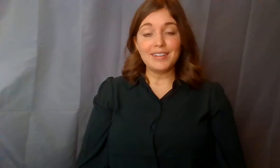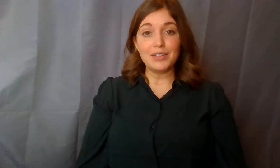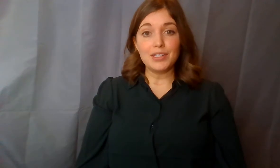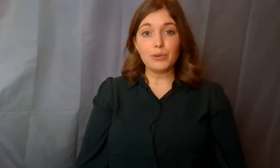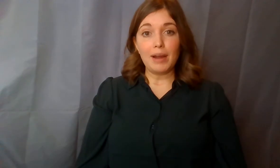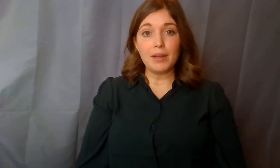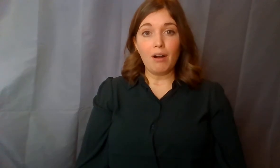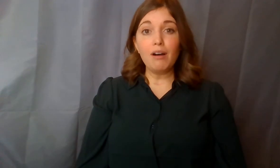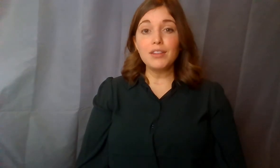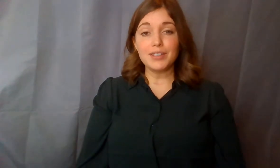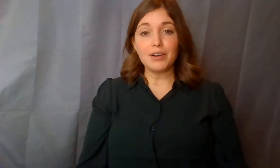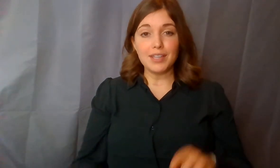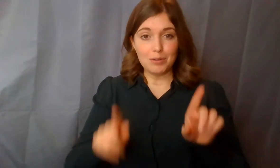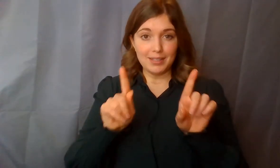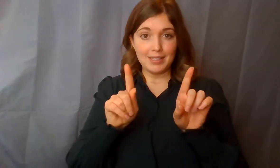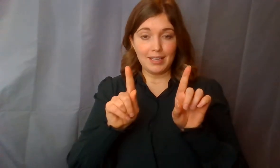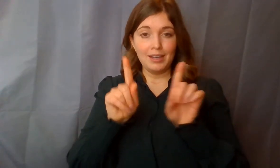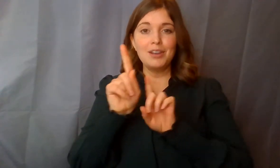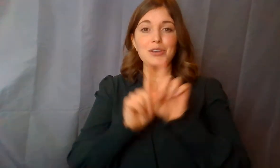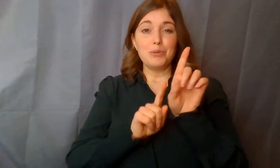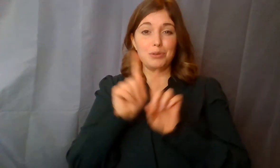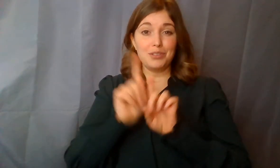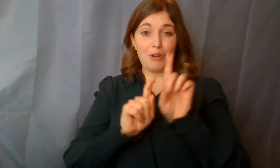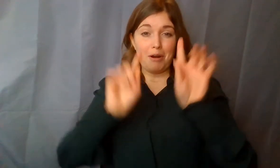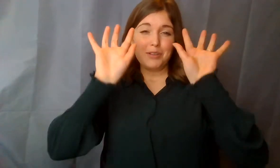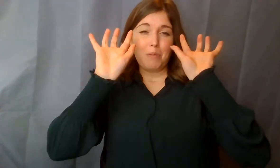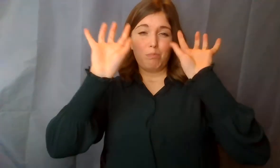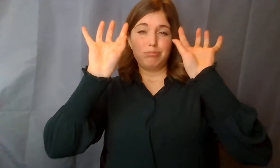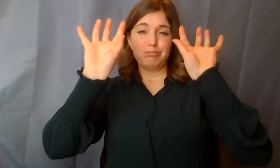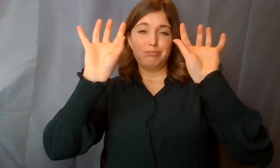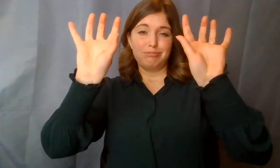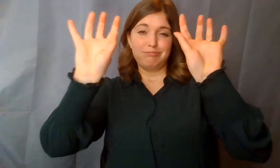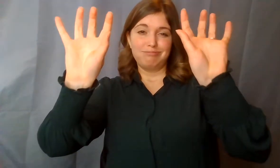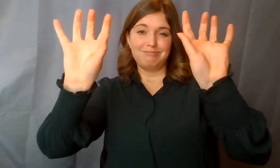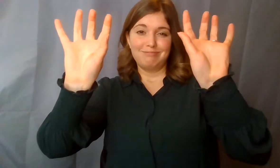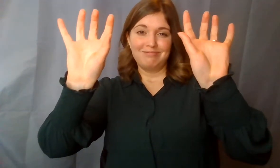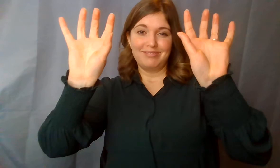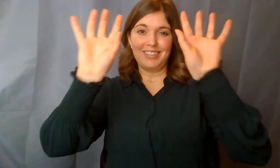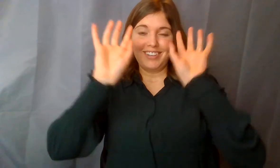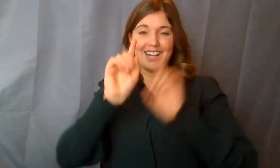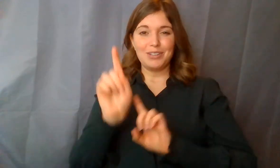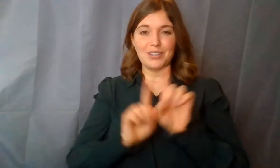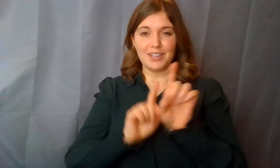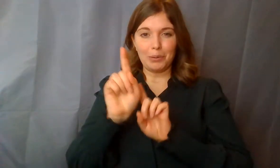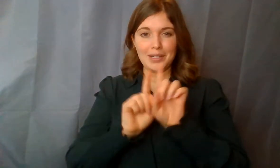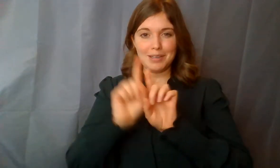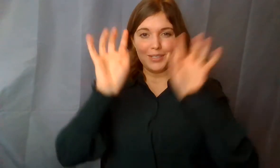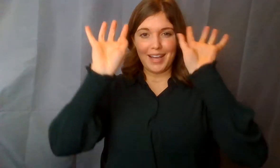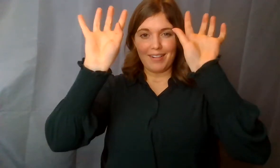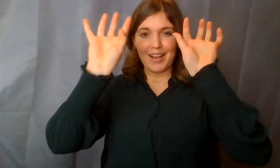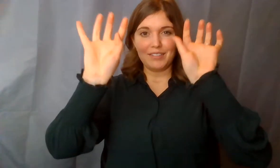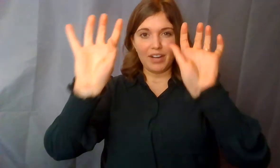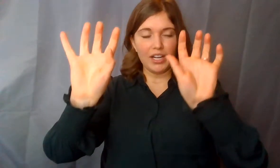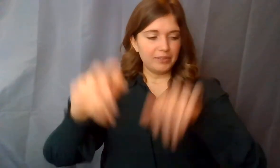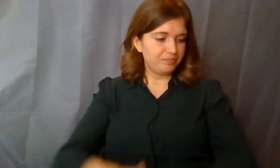and you're describing all the stars that you can see, you would do stars. All right, so there's another way to use that classifier.